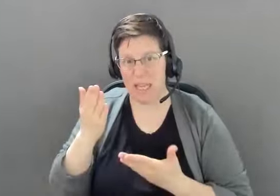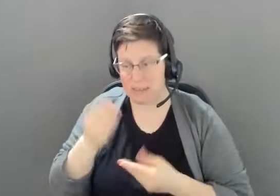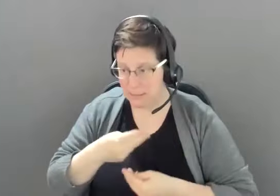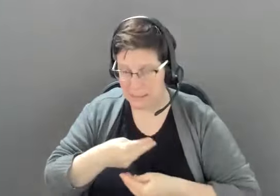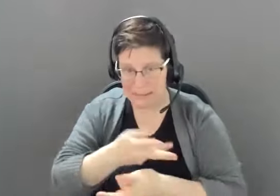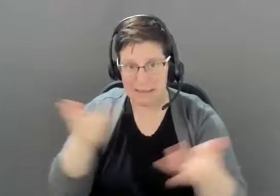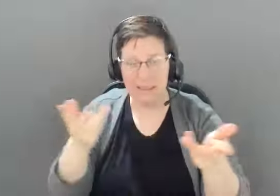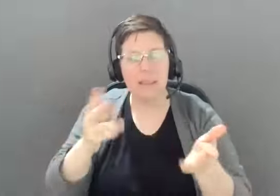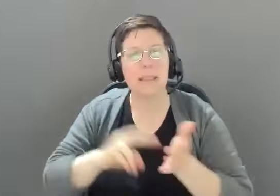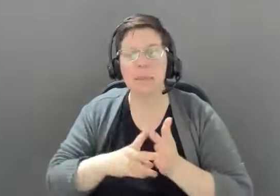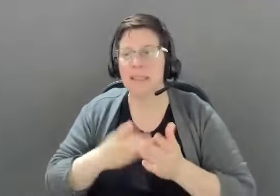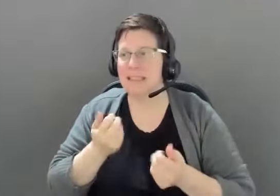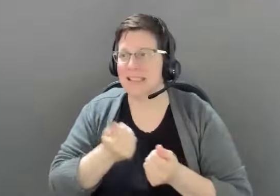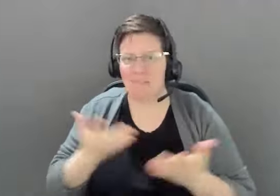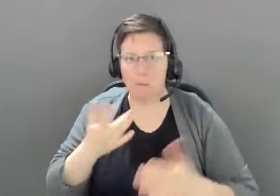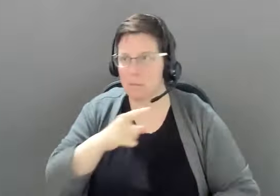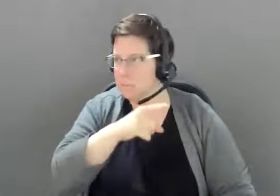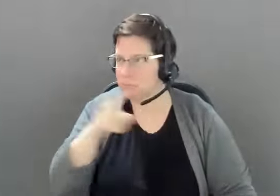what you're asking for. It's important to